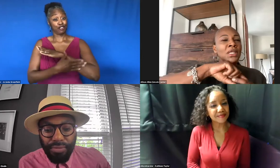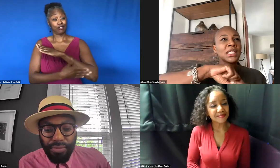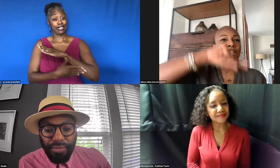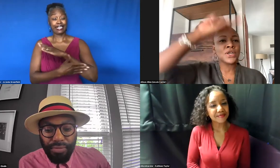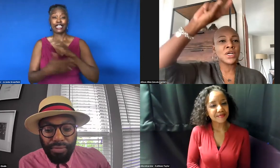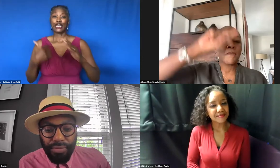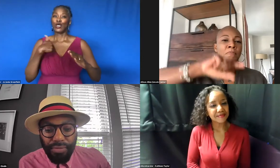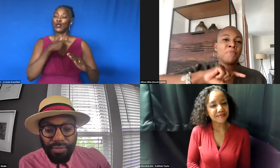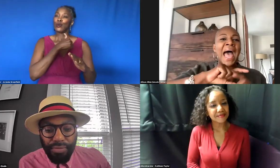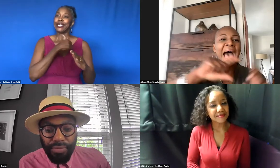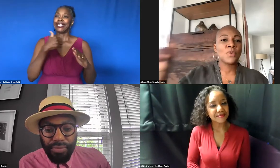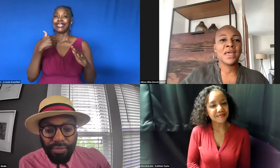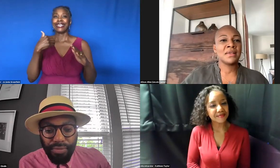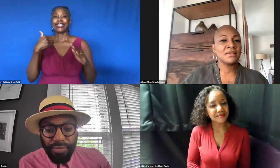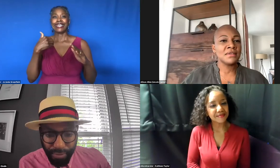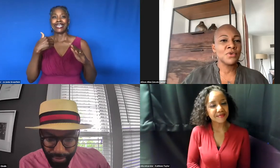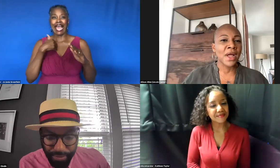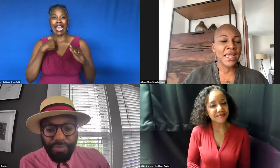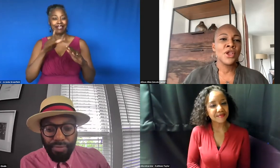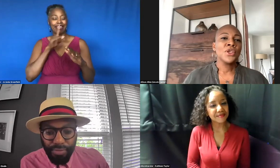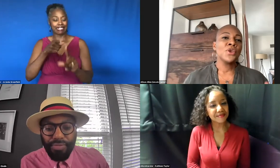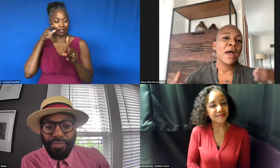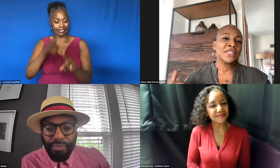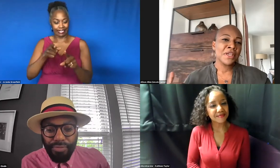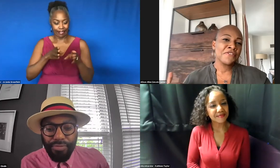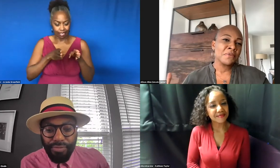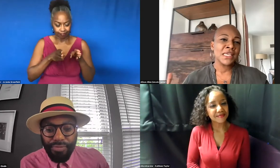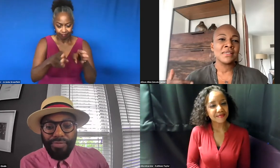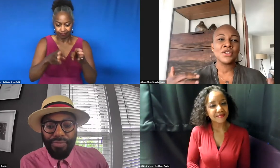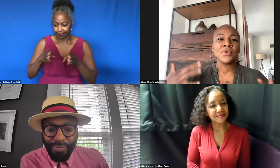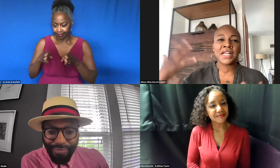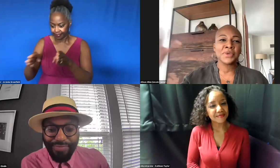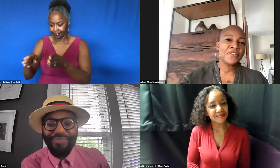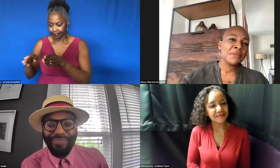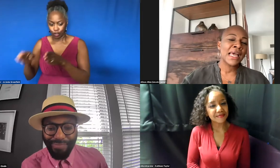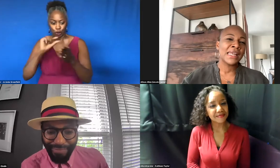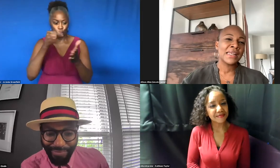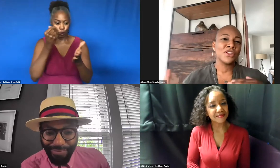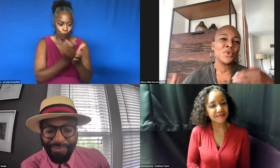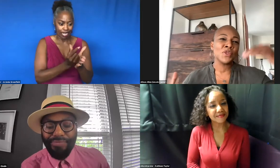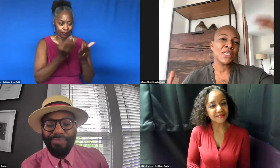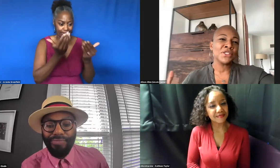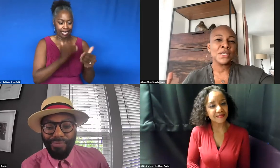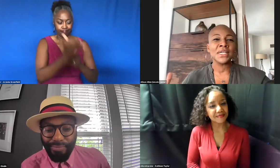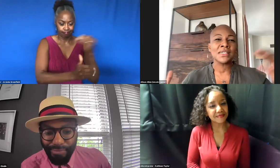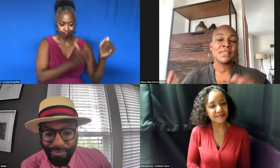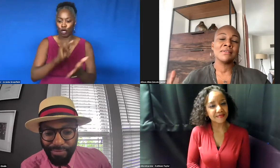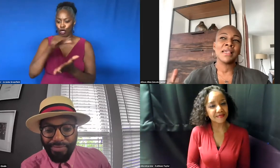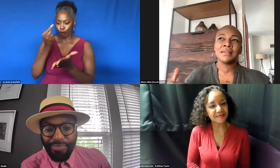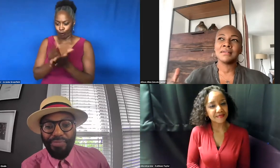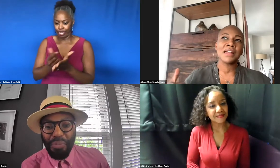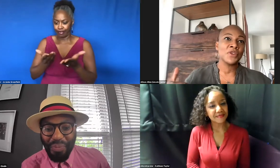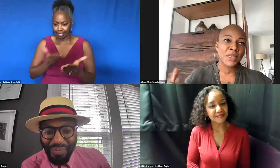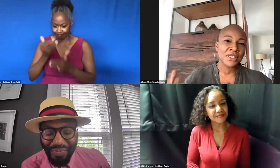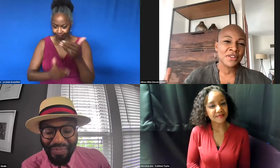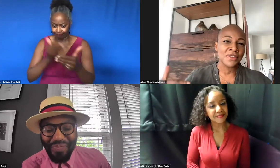know, linear pathways, right? You graduate from this and you graduate from that, and then you spend 2 years